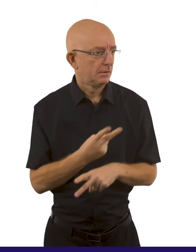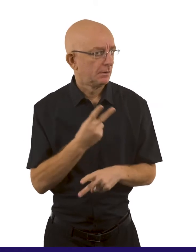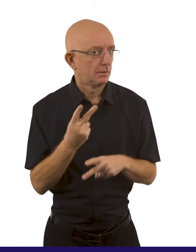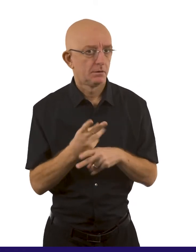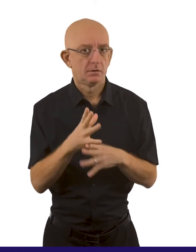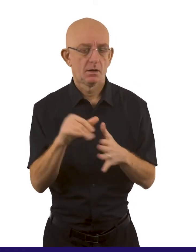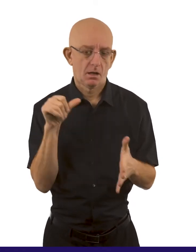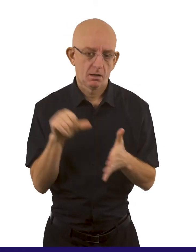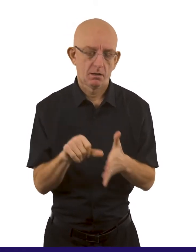often,